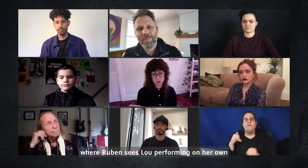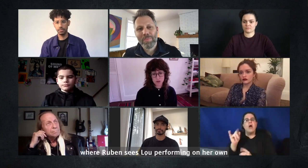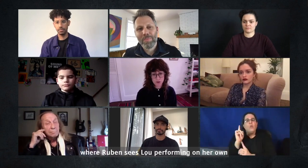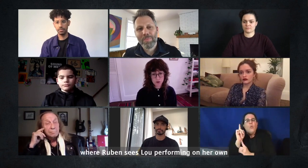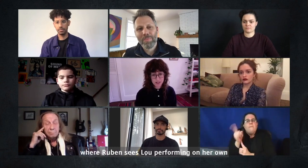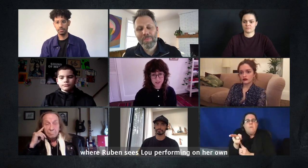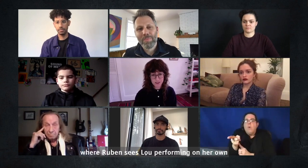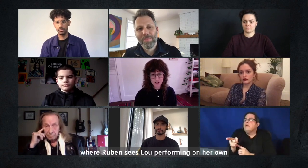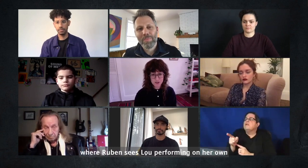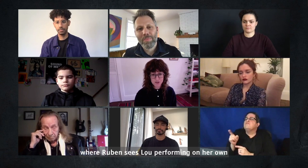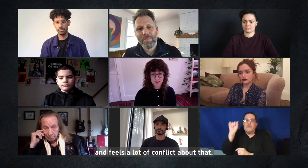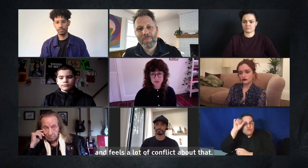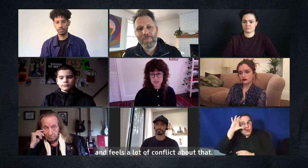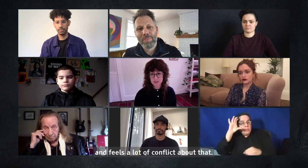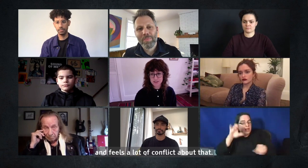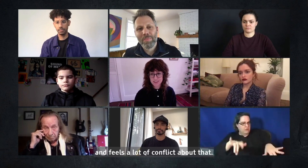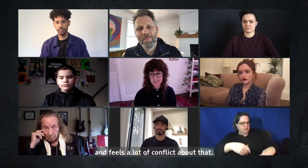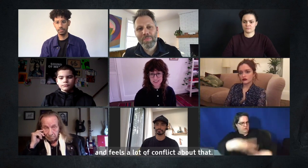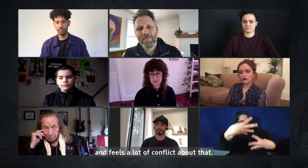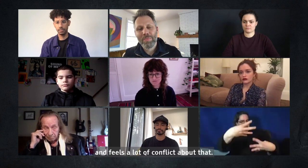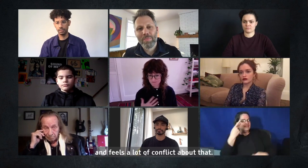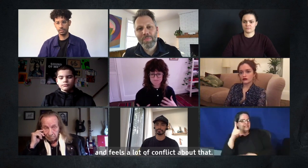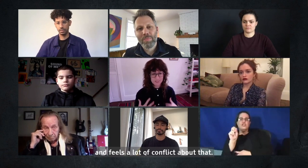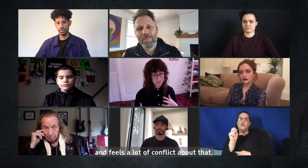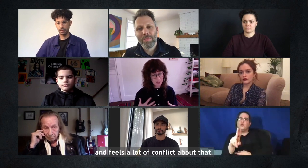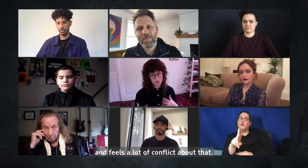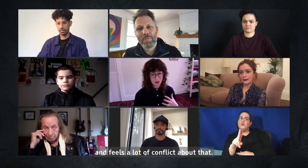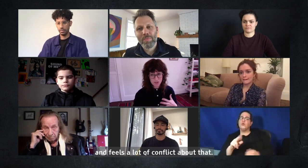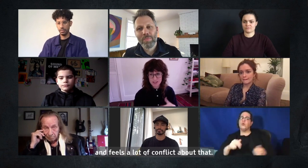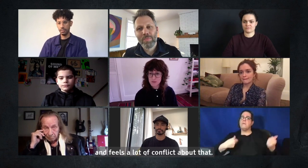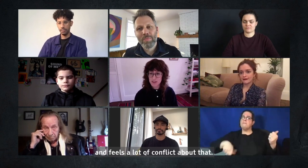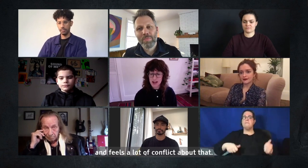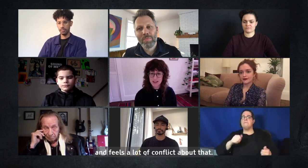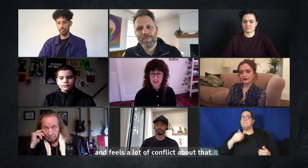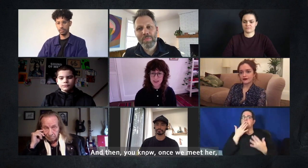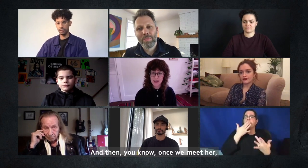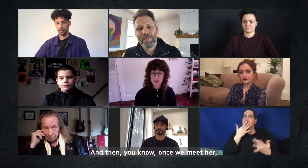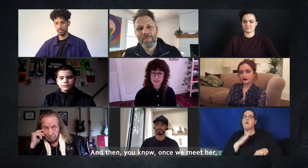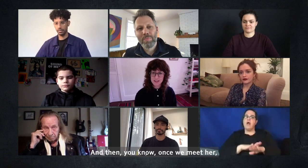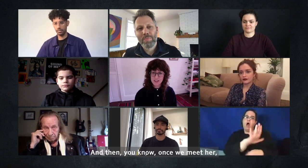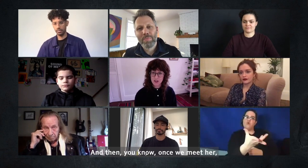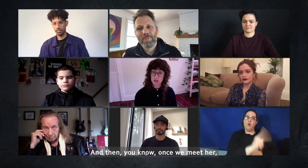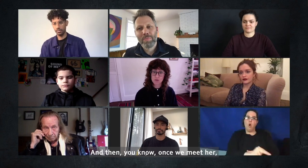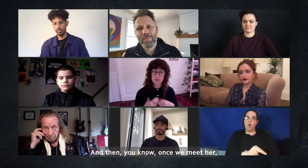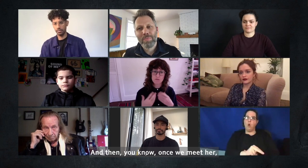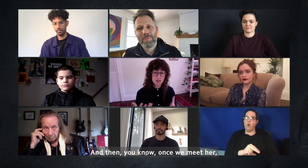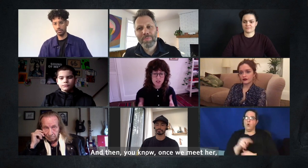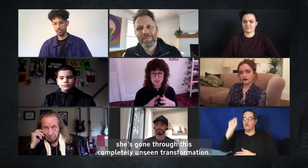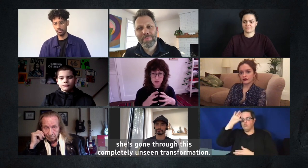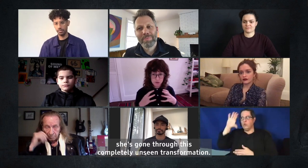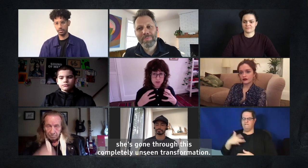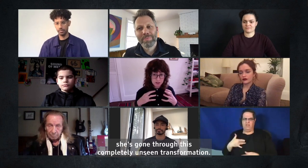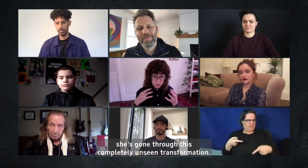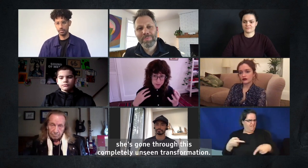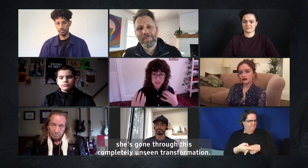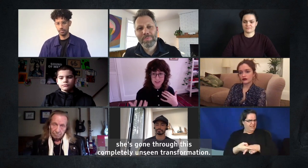Lou performing on her own and feels a lot of conflict about that. And then, you know, once we meet her, she's